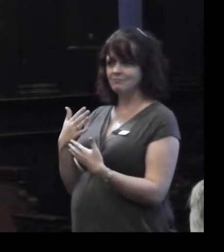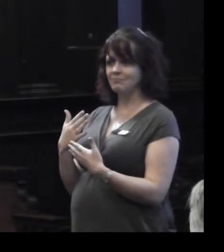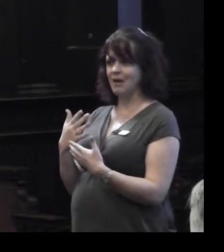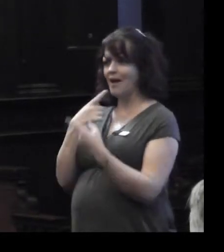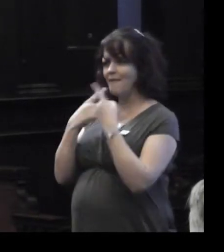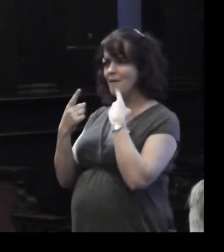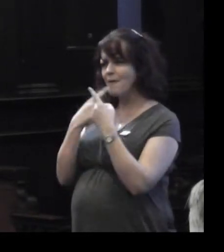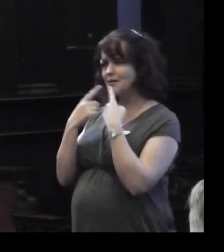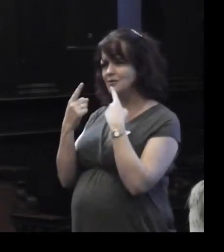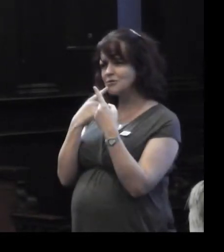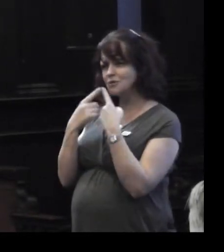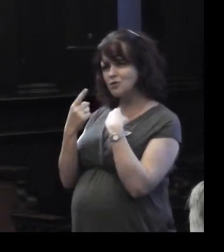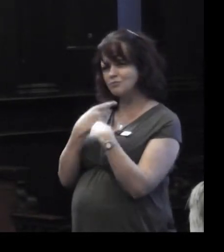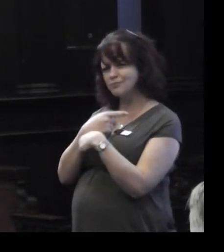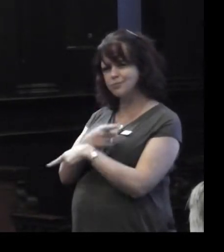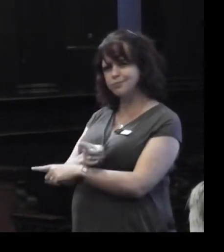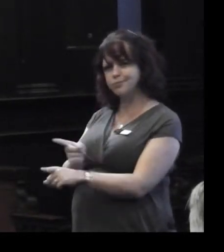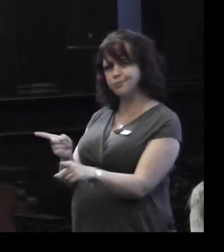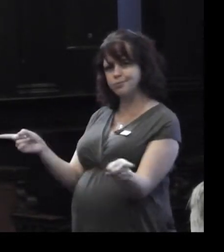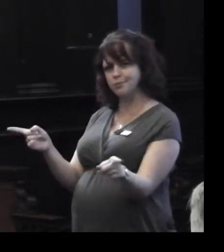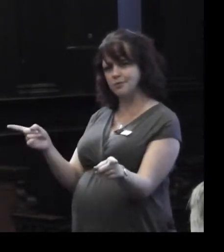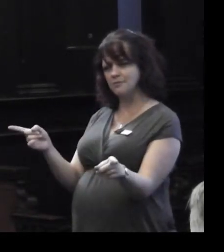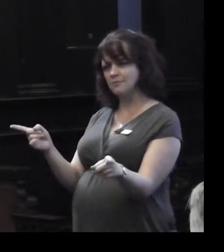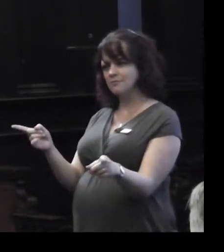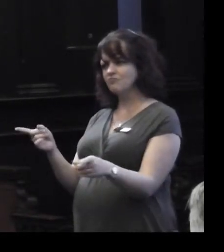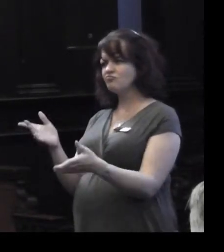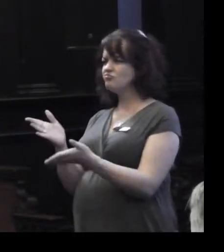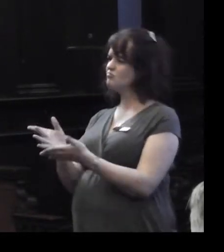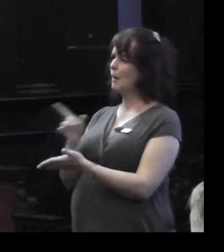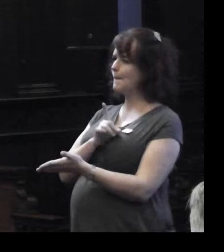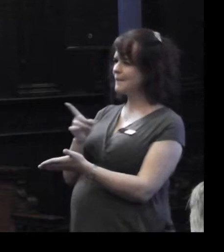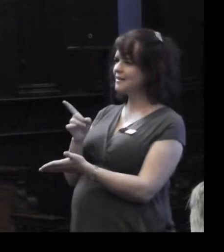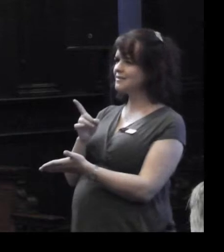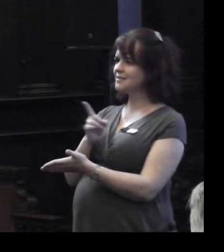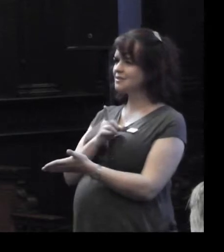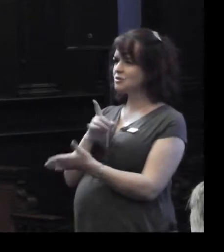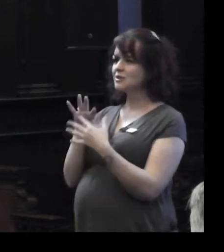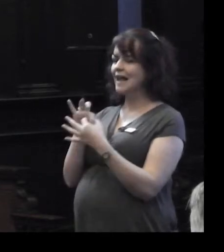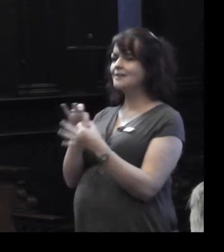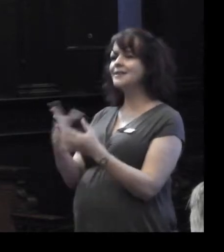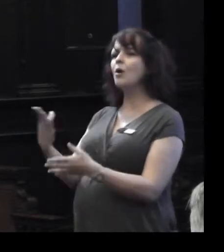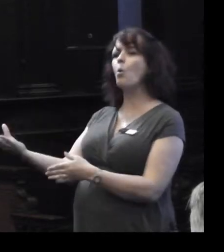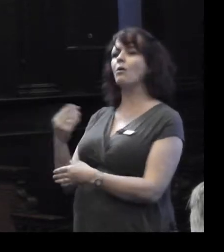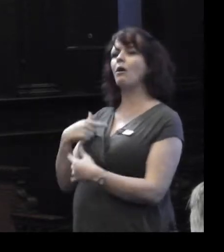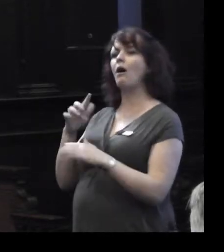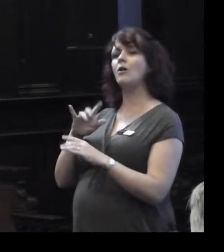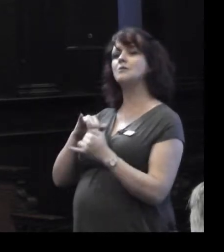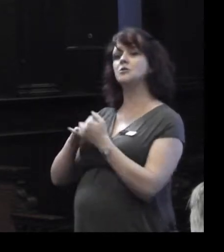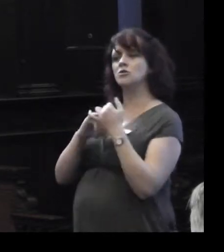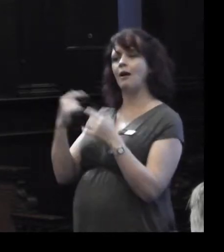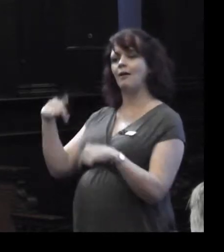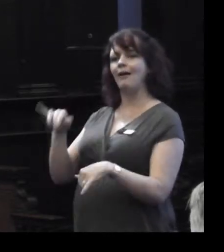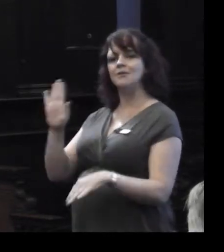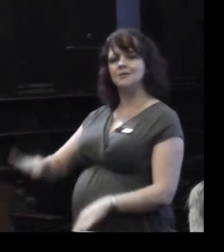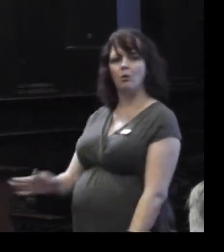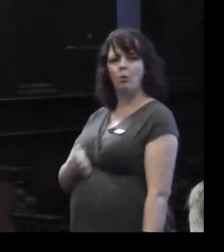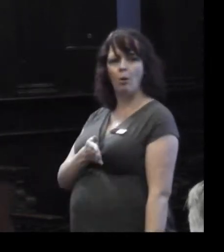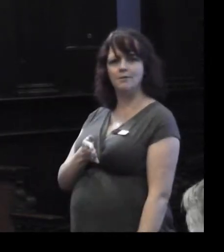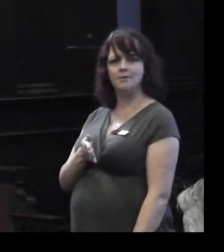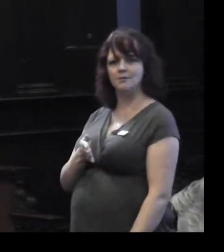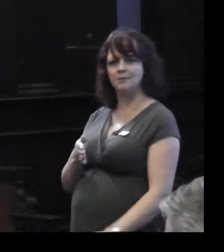informative, especially as it concerns our society here in the Southwest.